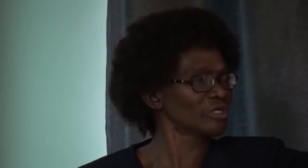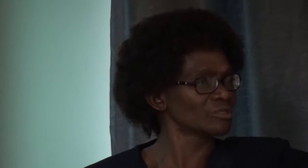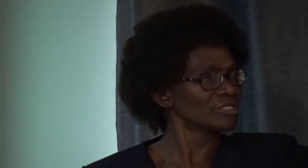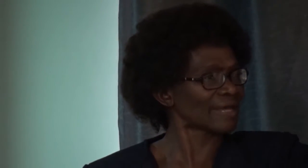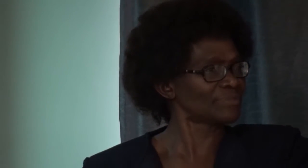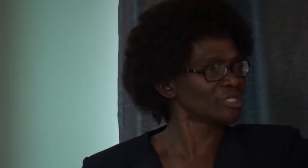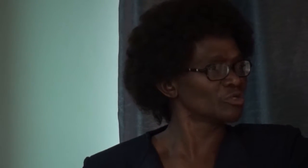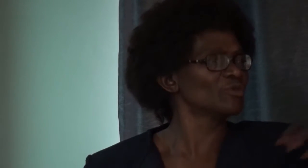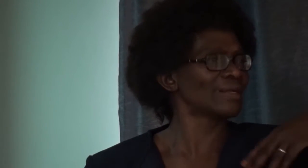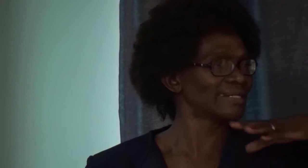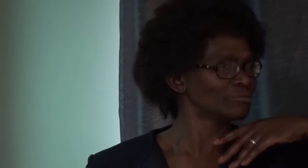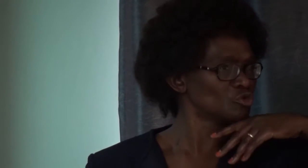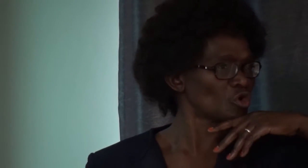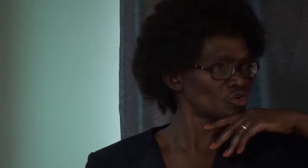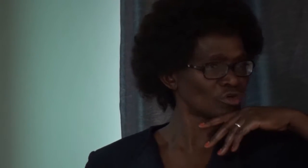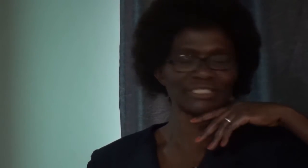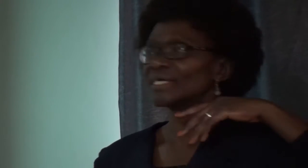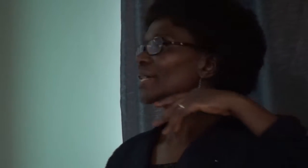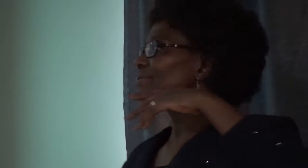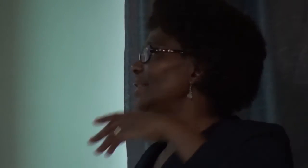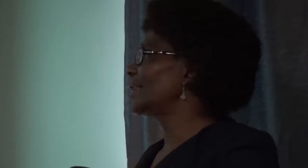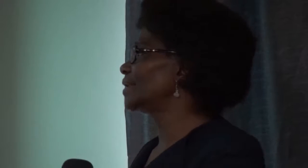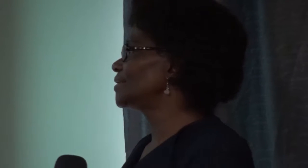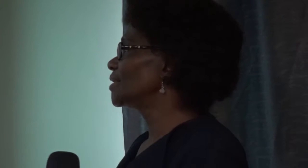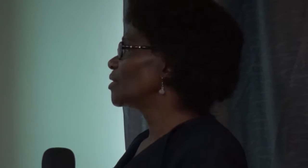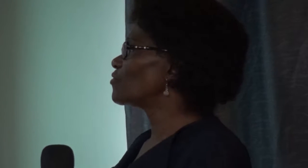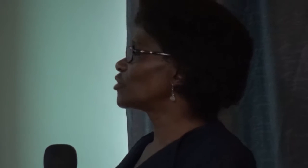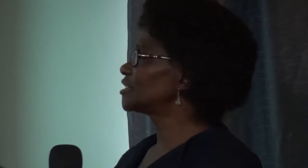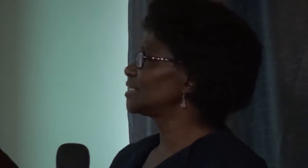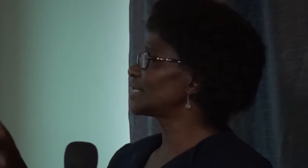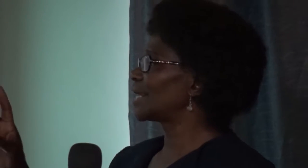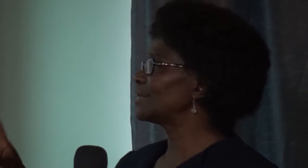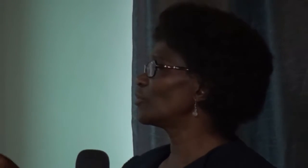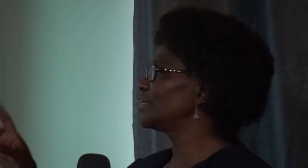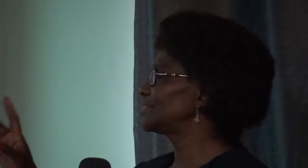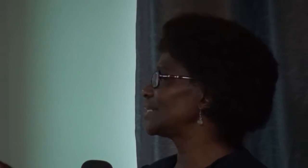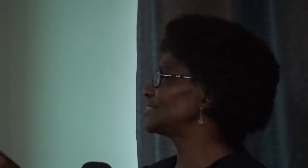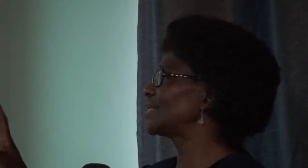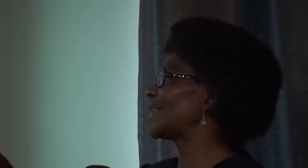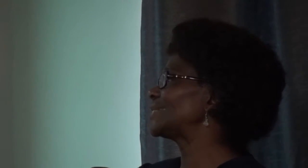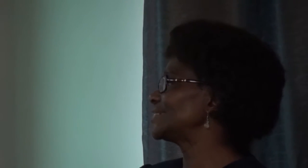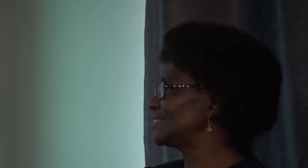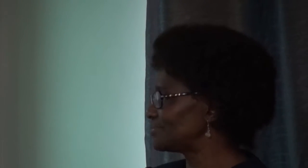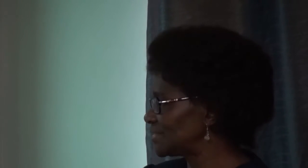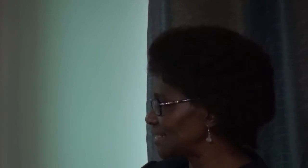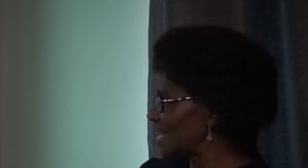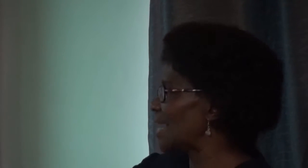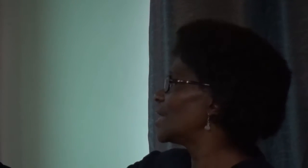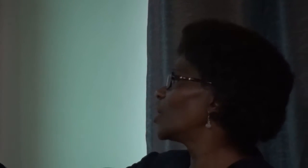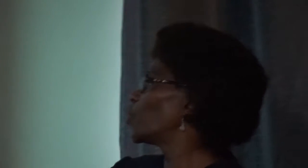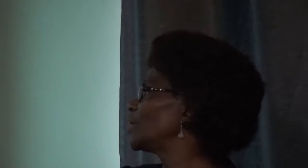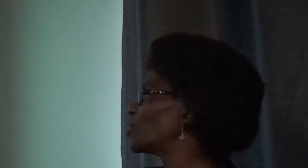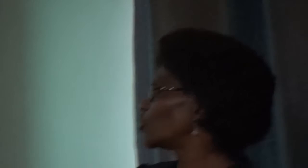they doing something you really wanted them to do or not? Then, of course, KISE and MOE, TSC, KICT is missing